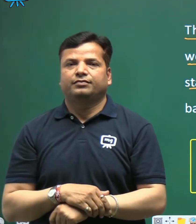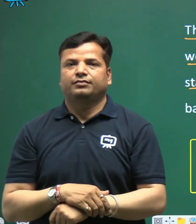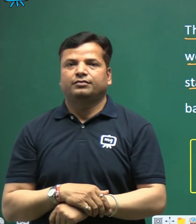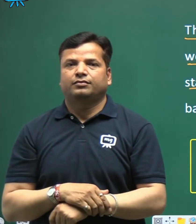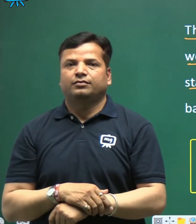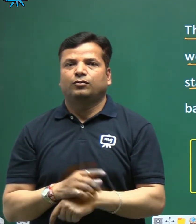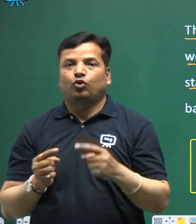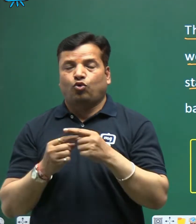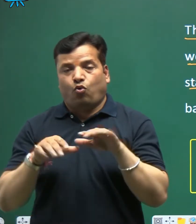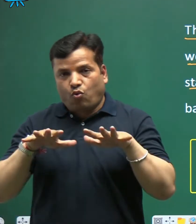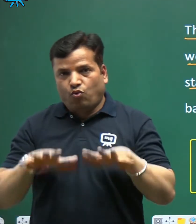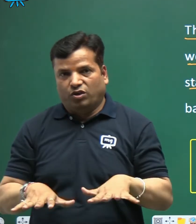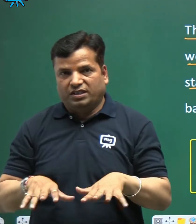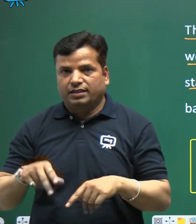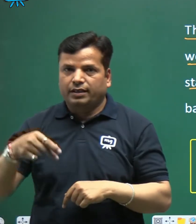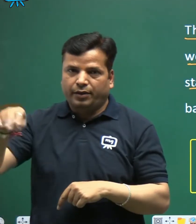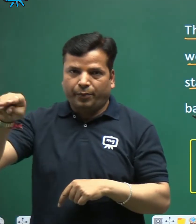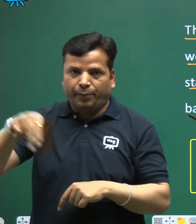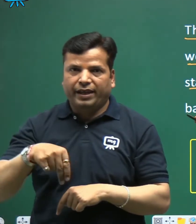to stay back